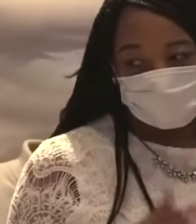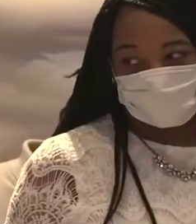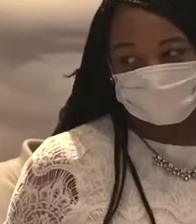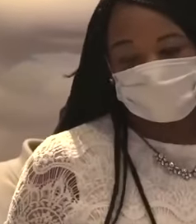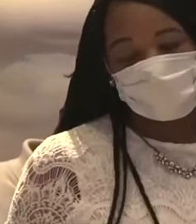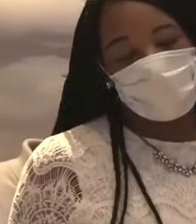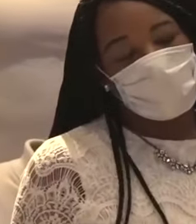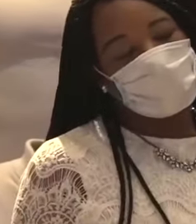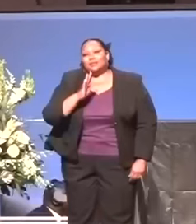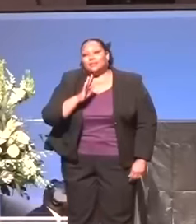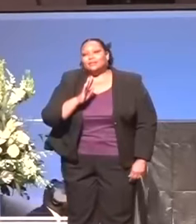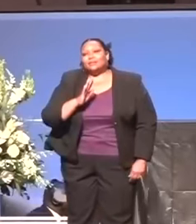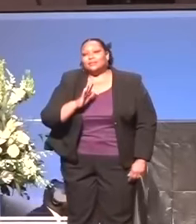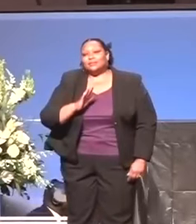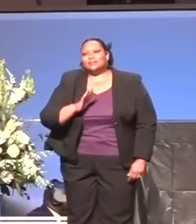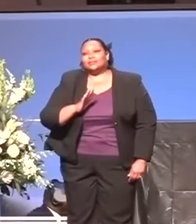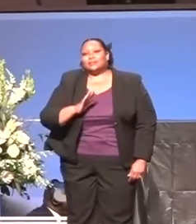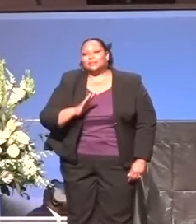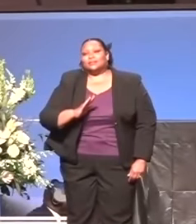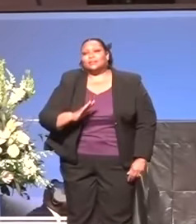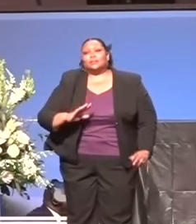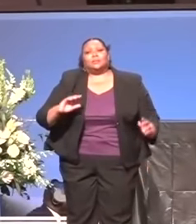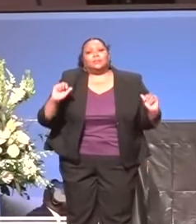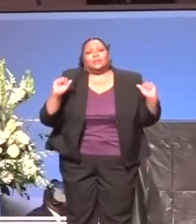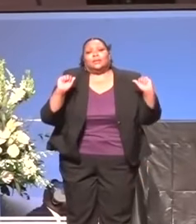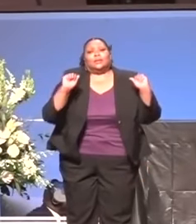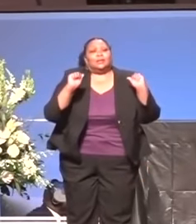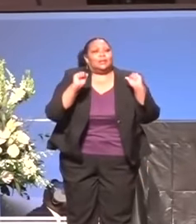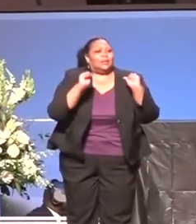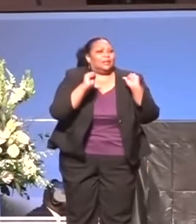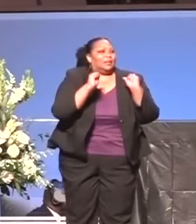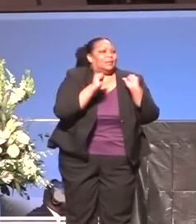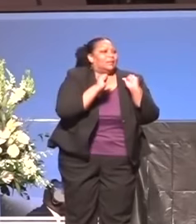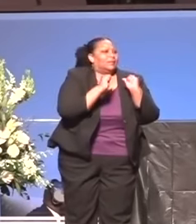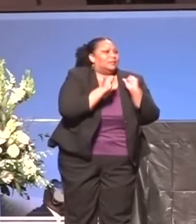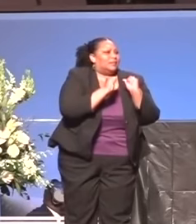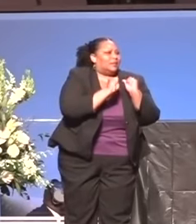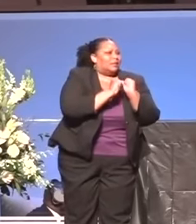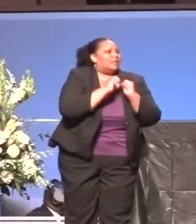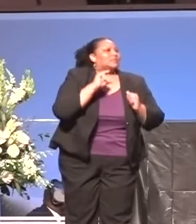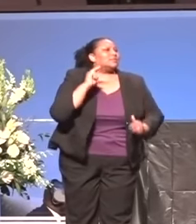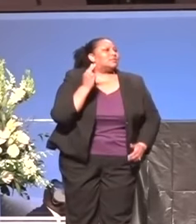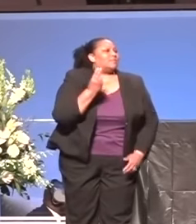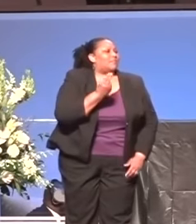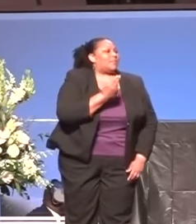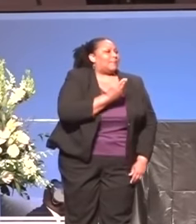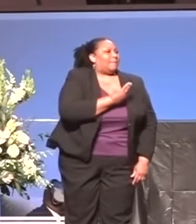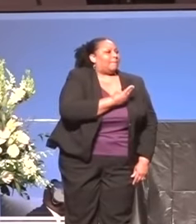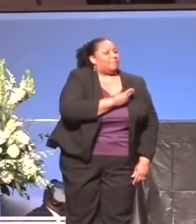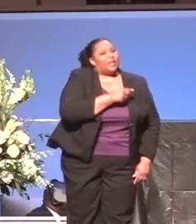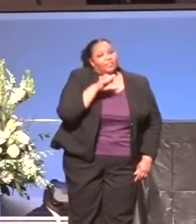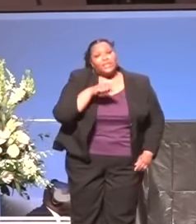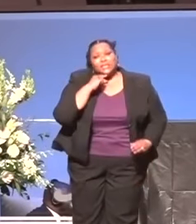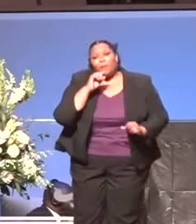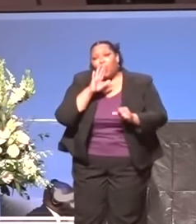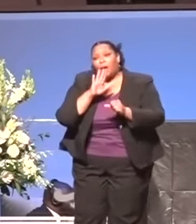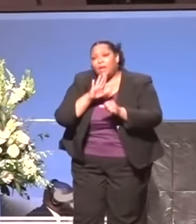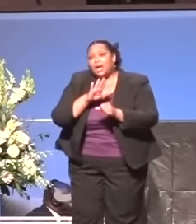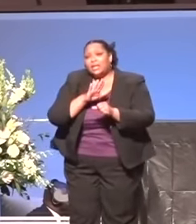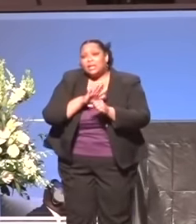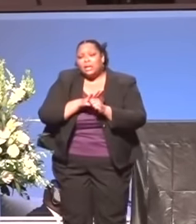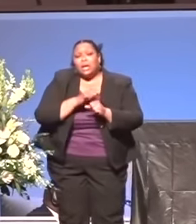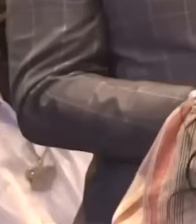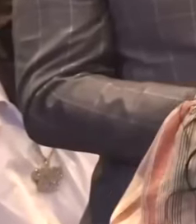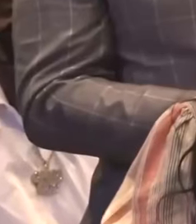God is with us. This the promise. I